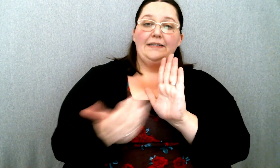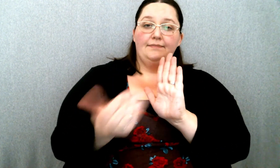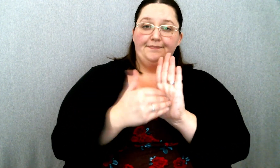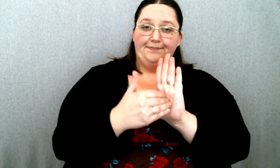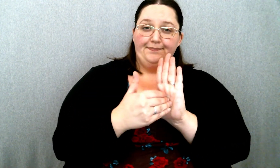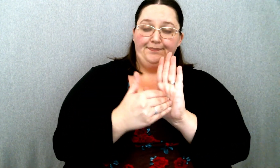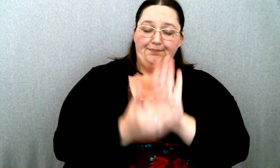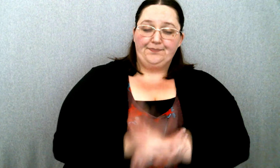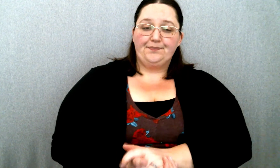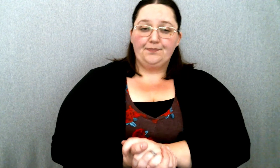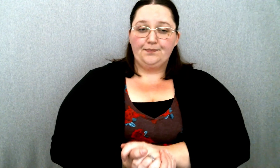to repeat it.